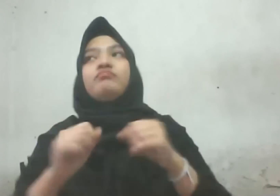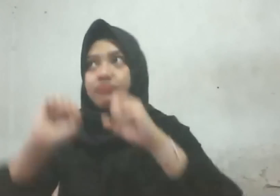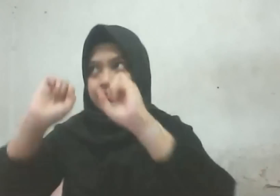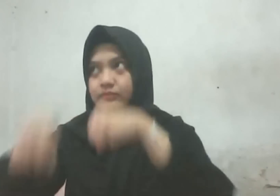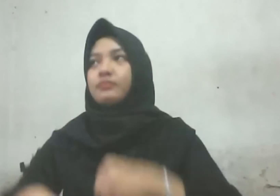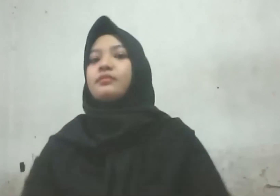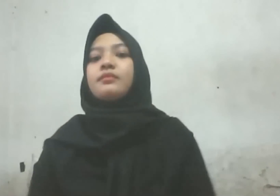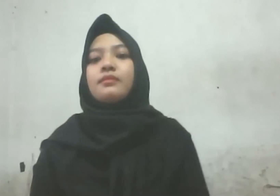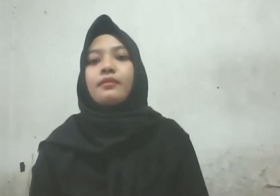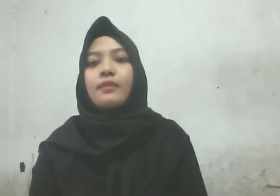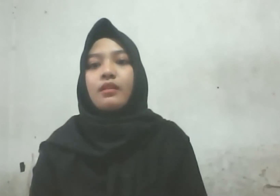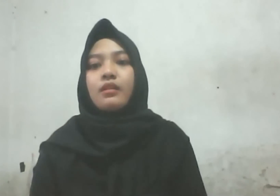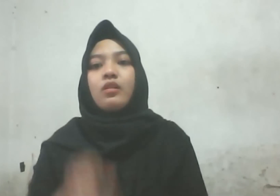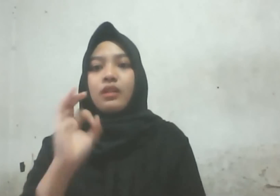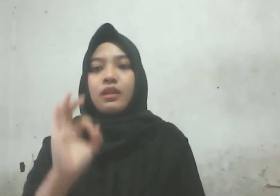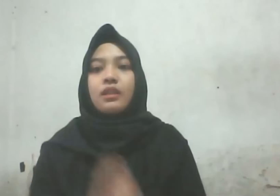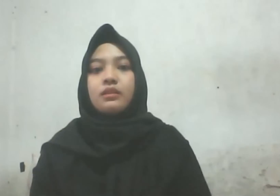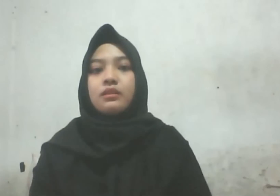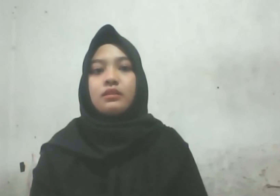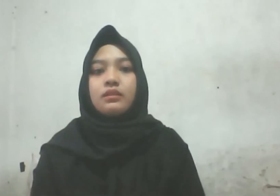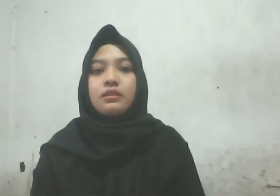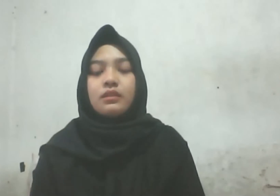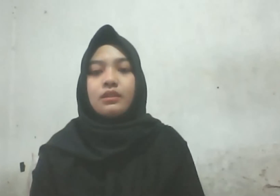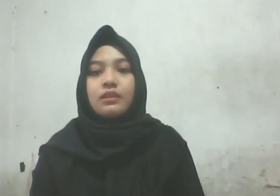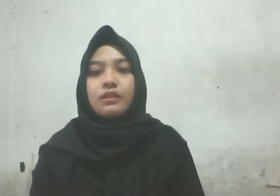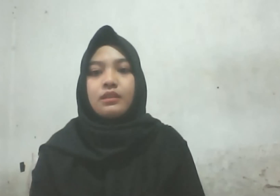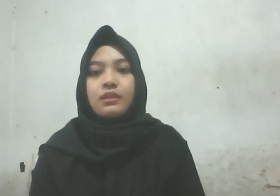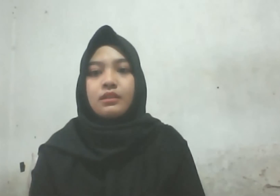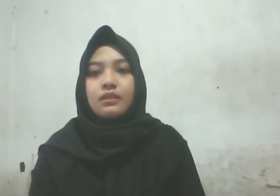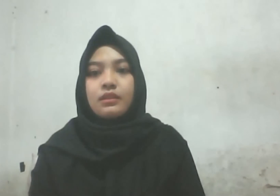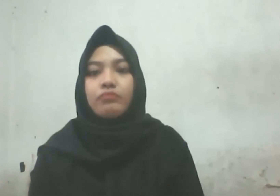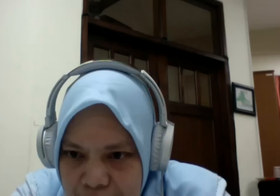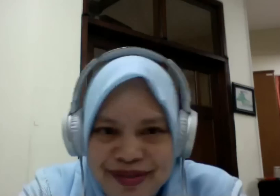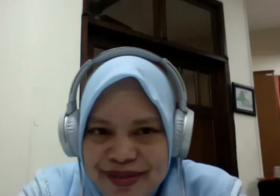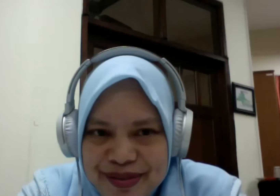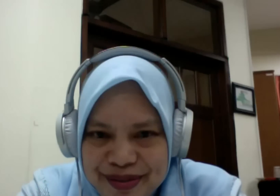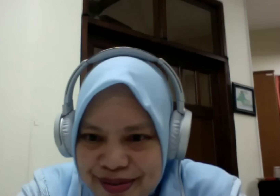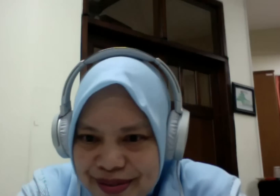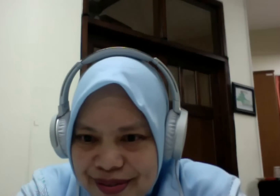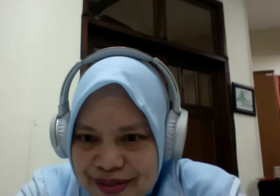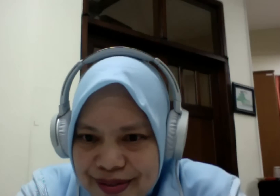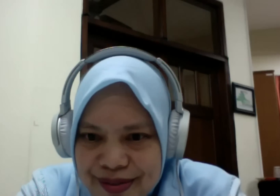Okay, maybe Pak Selamat Tohari can respond also.